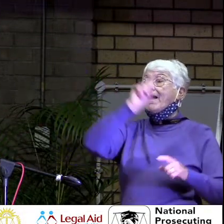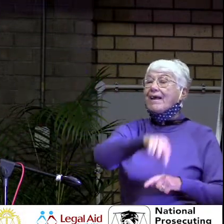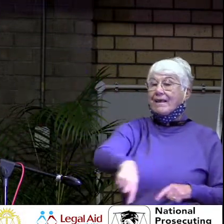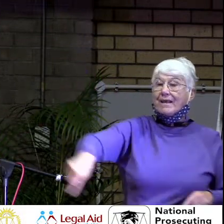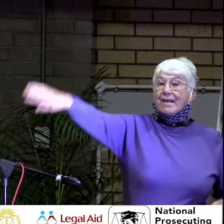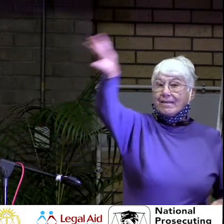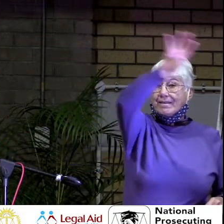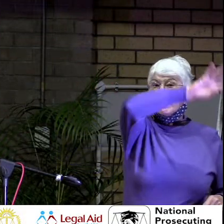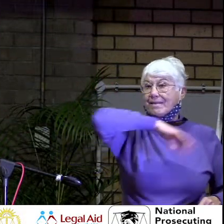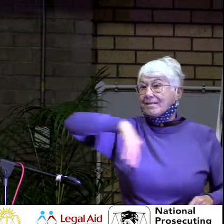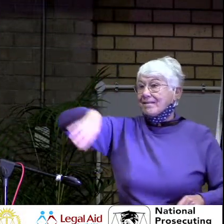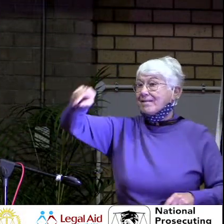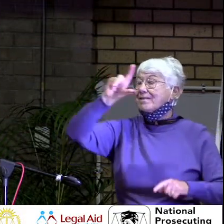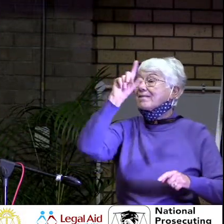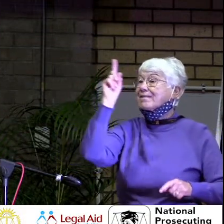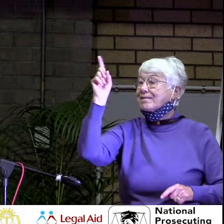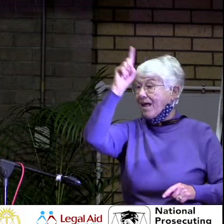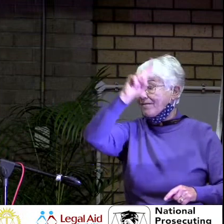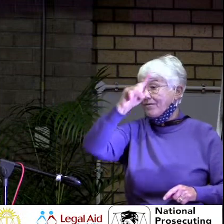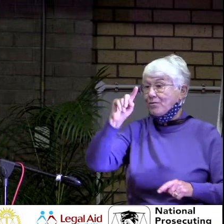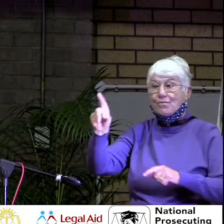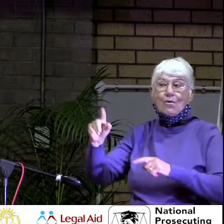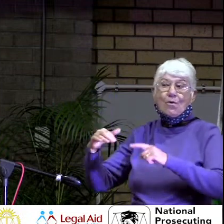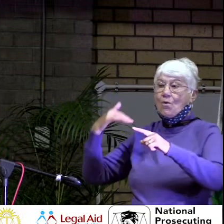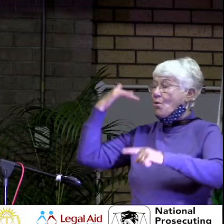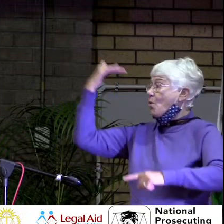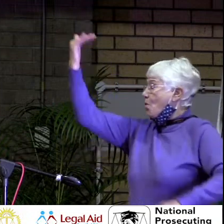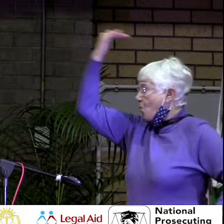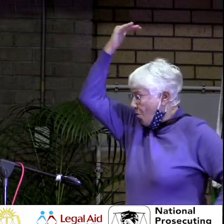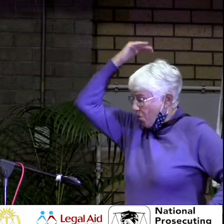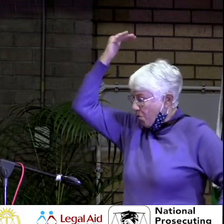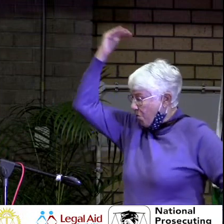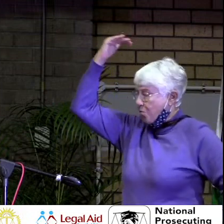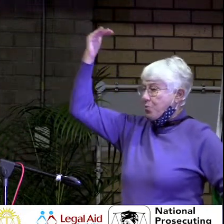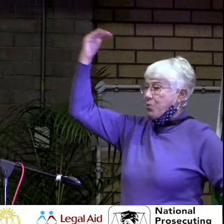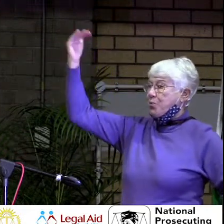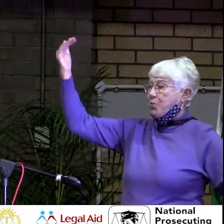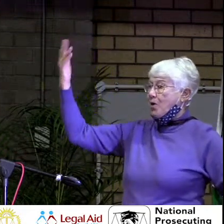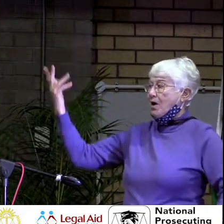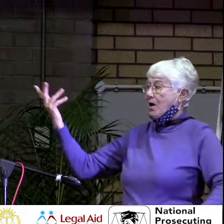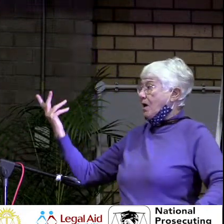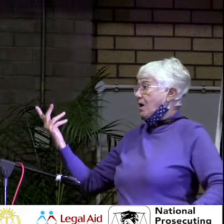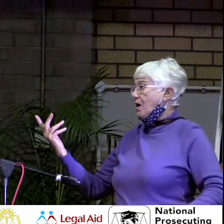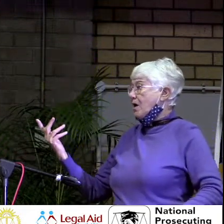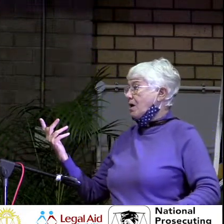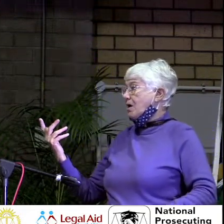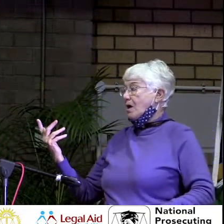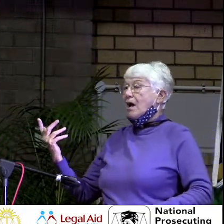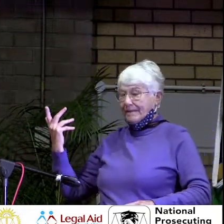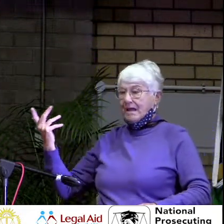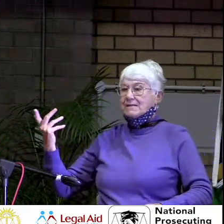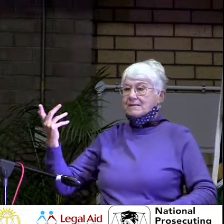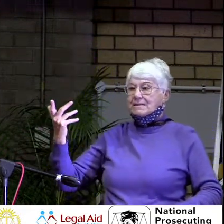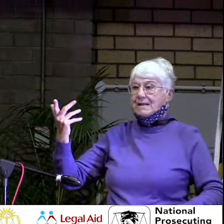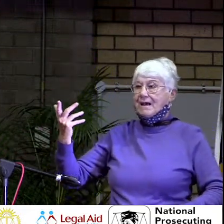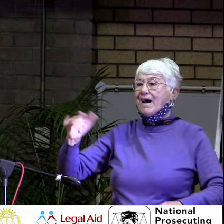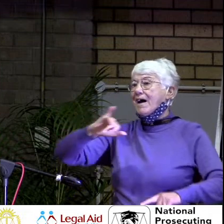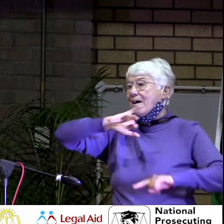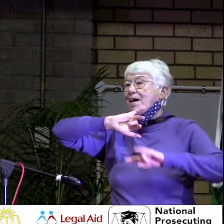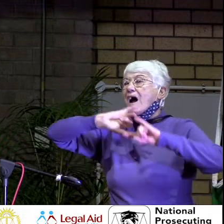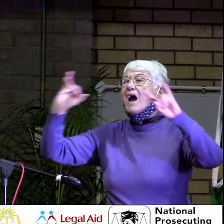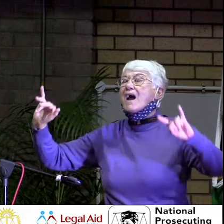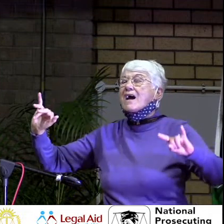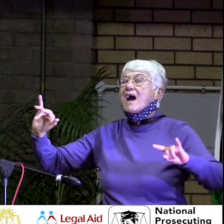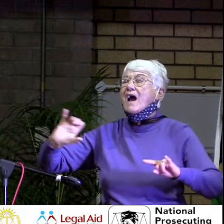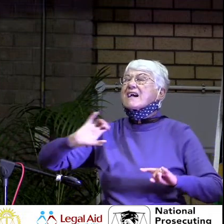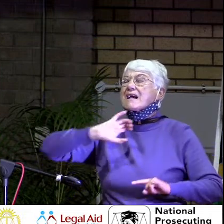police stations with the highest number of contact crimes. Contact crimes is crimes between people, assault,